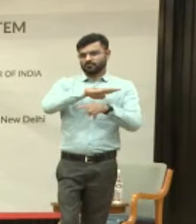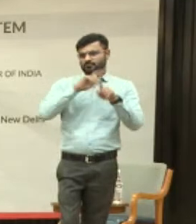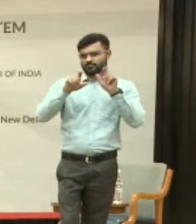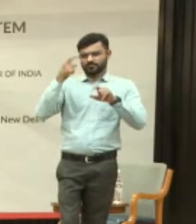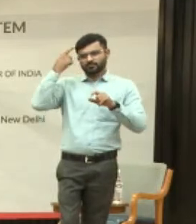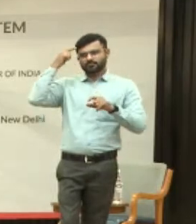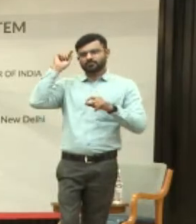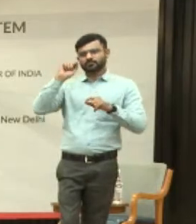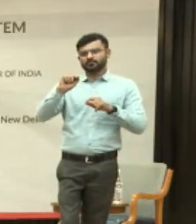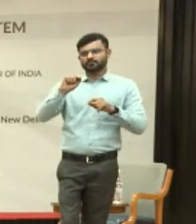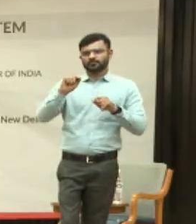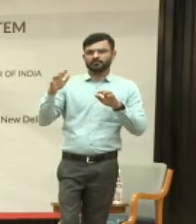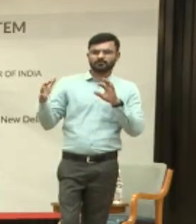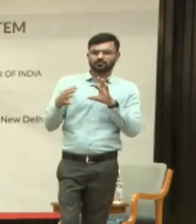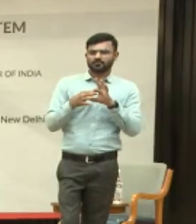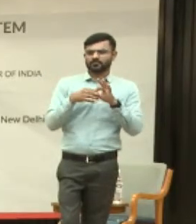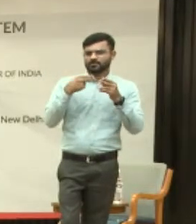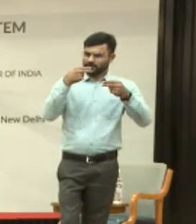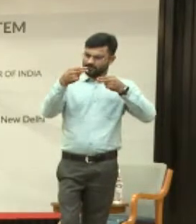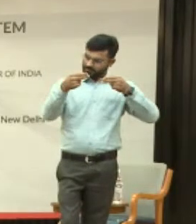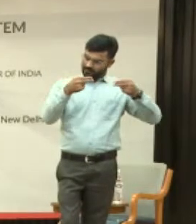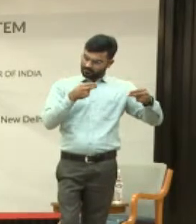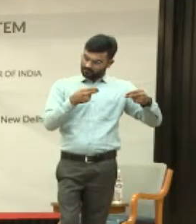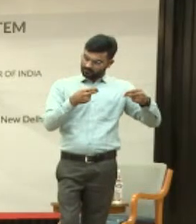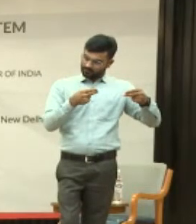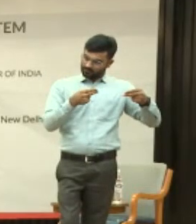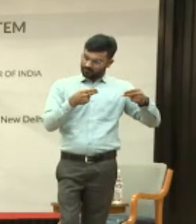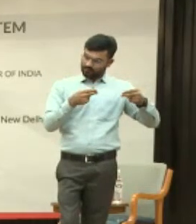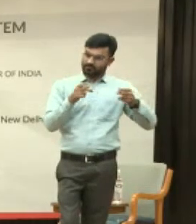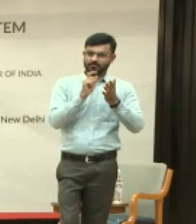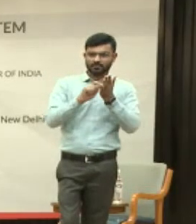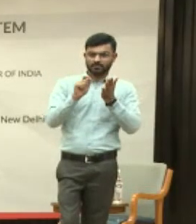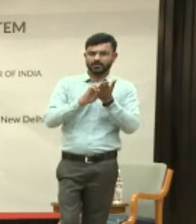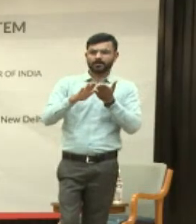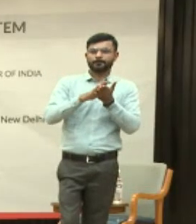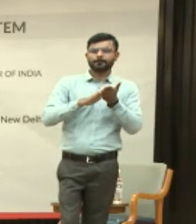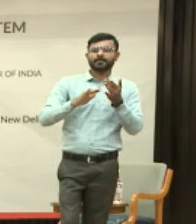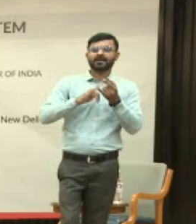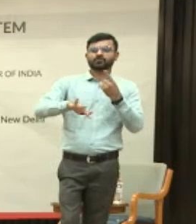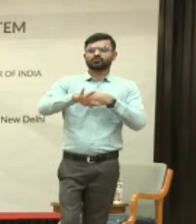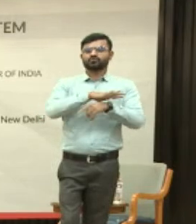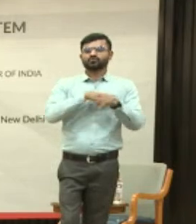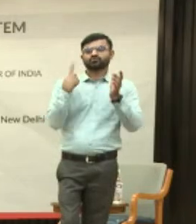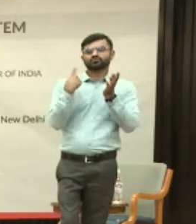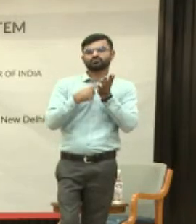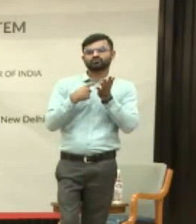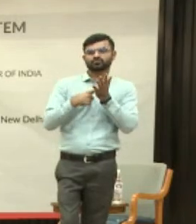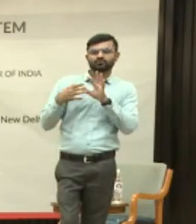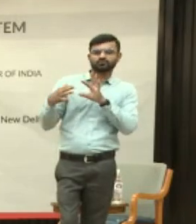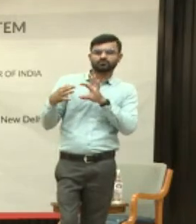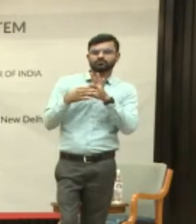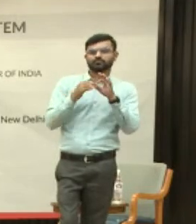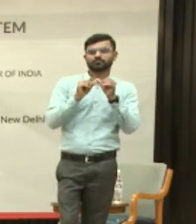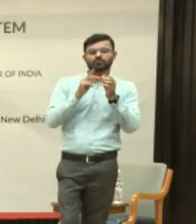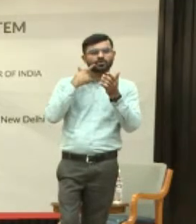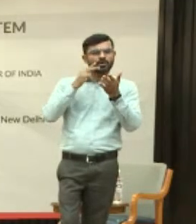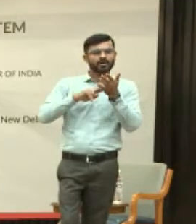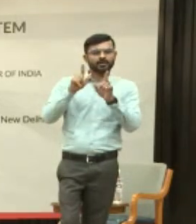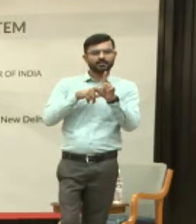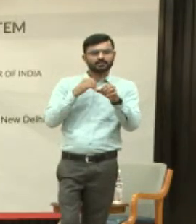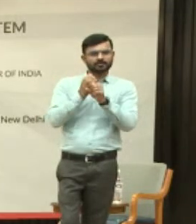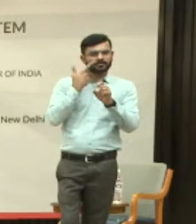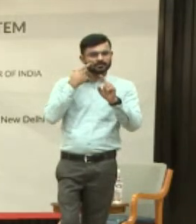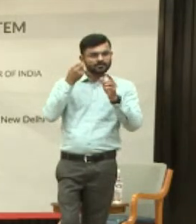concerned, so it is named as a right-based society, which is having its roots in the colonization itself,